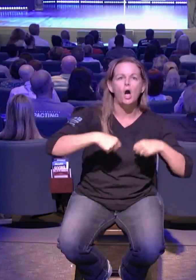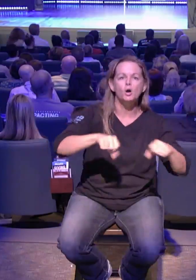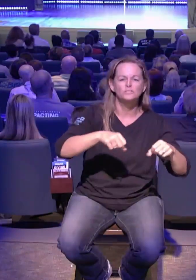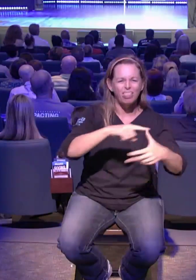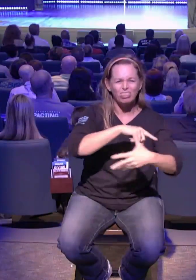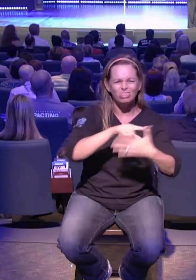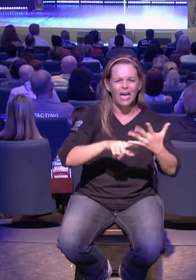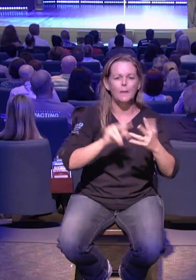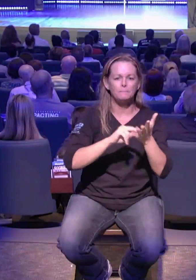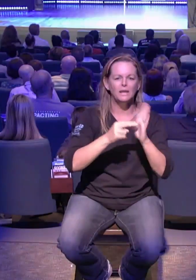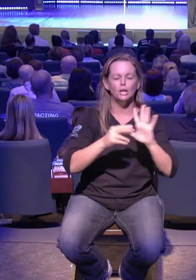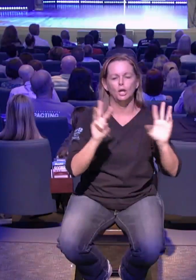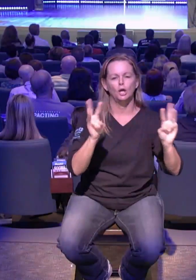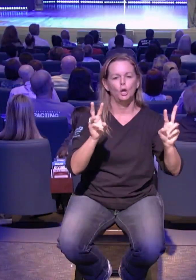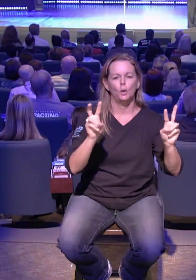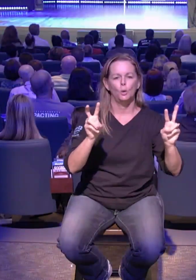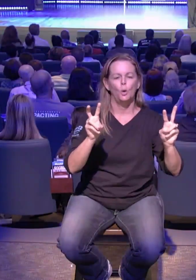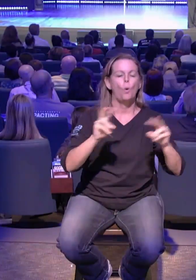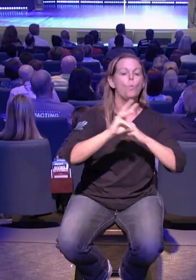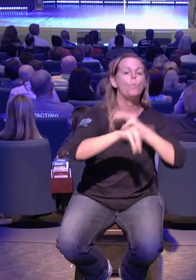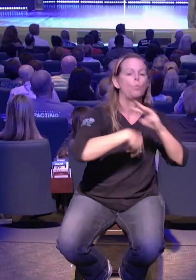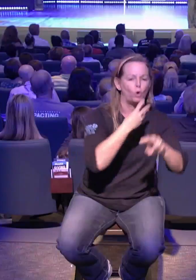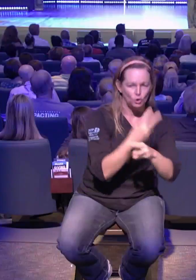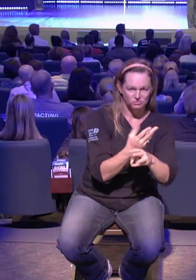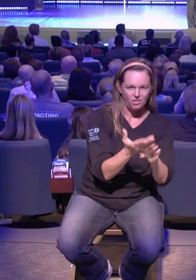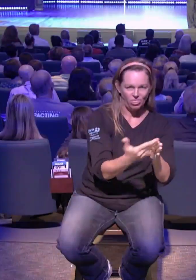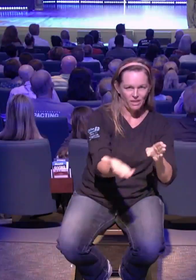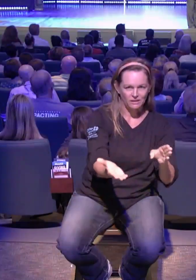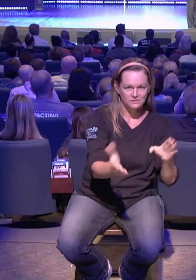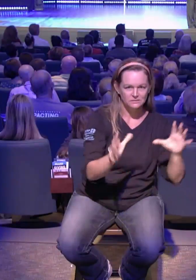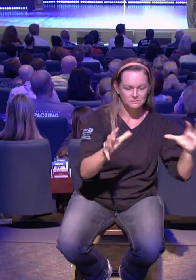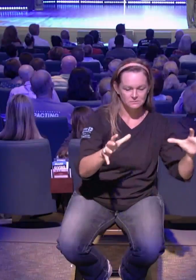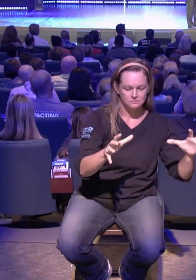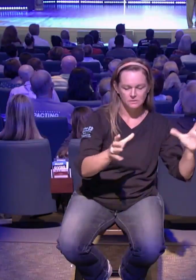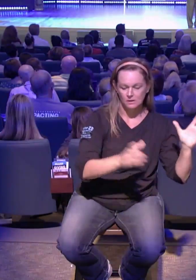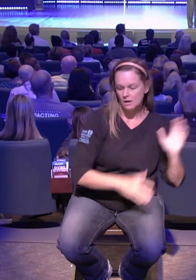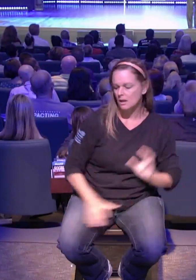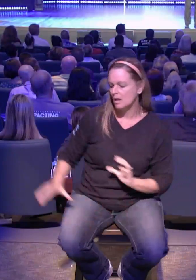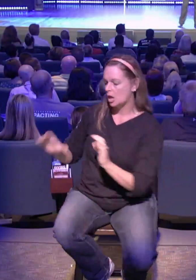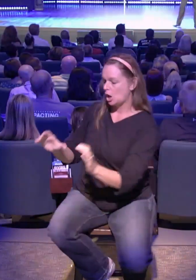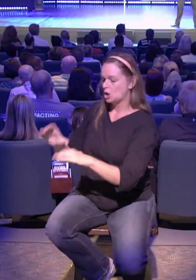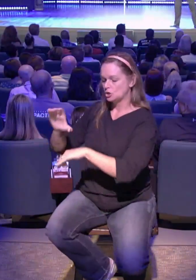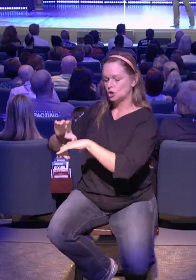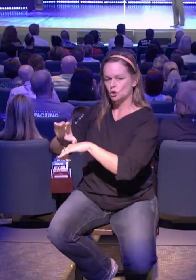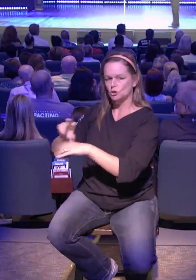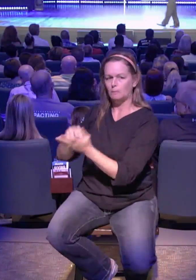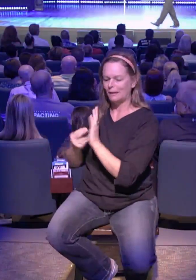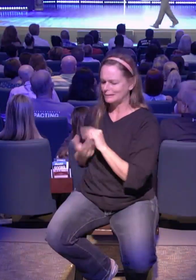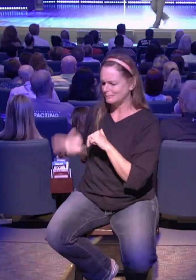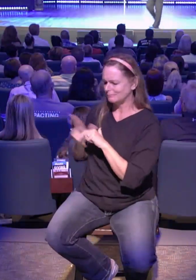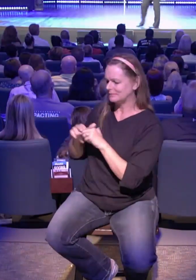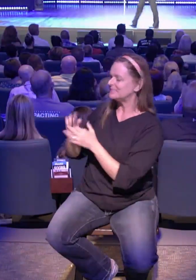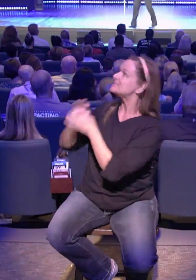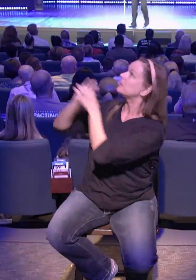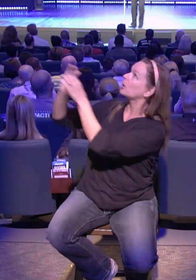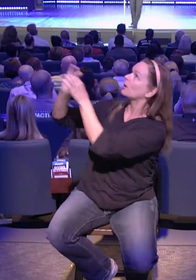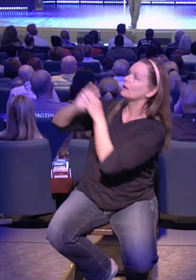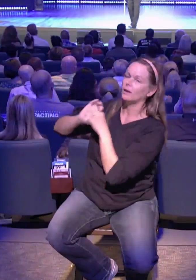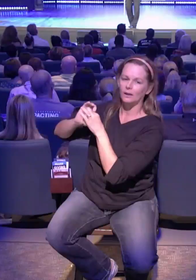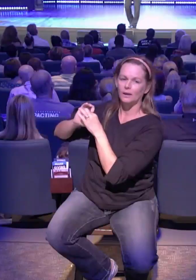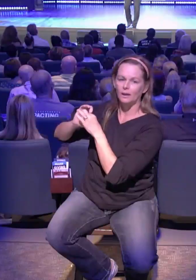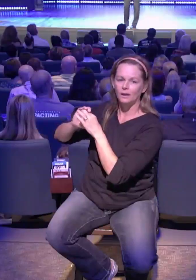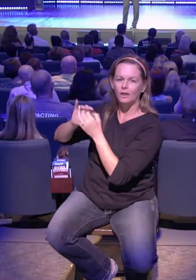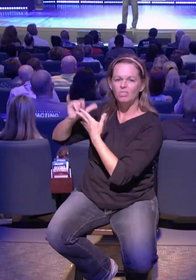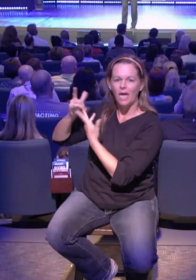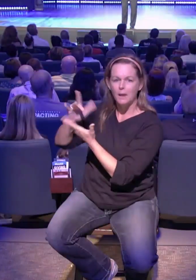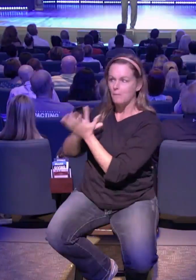can see them, we recognize them, but they're not central to our focus. He said, no, it's the other way around. You keep the church central